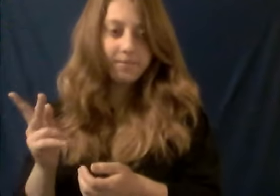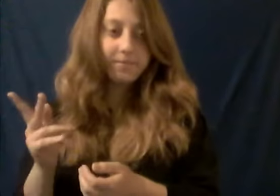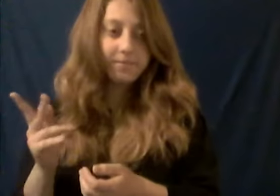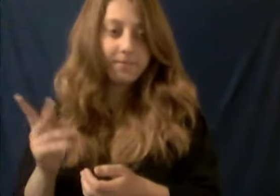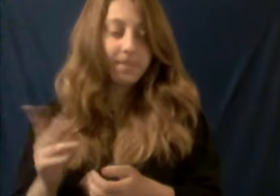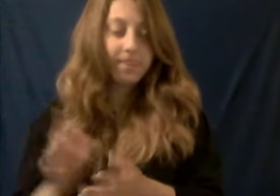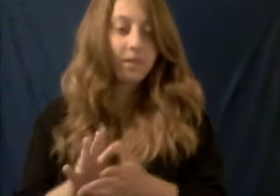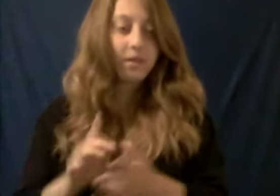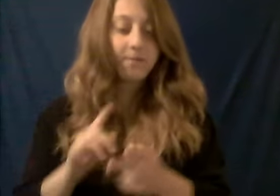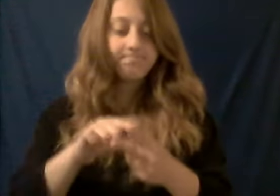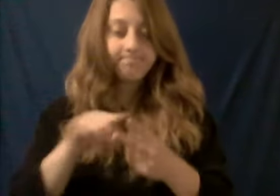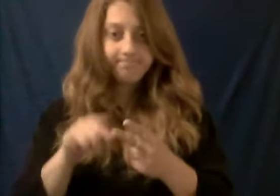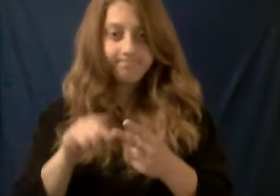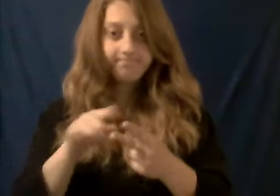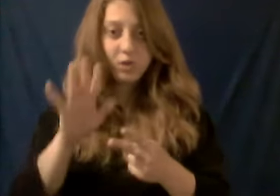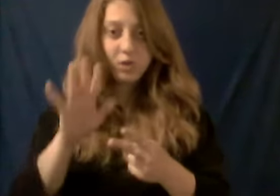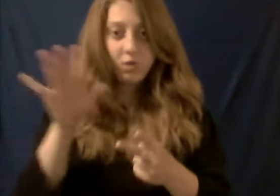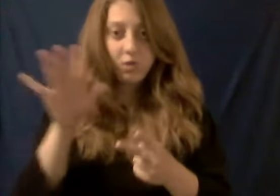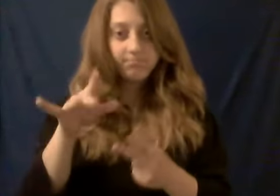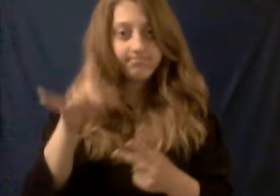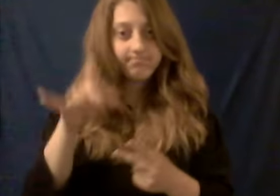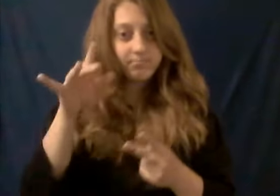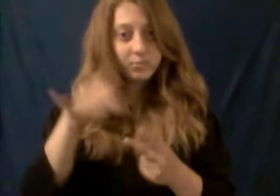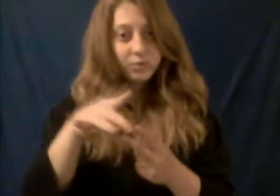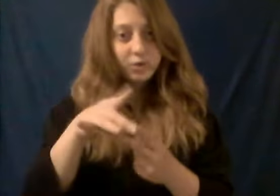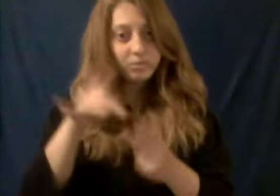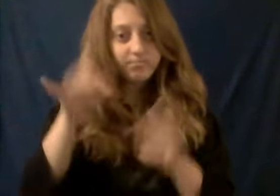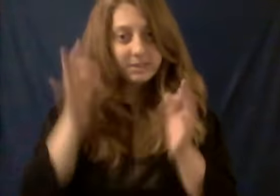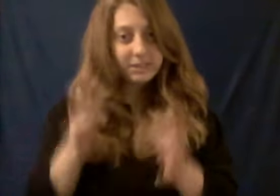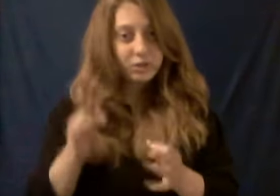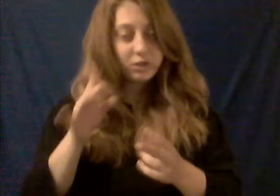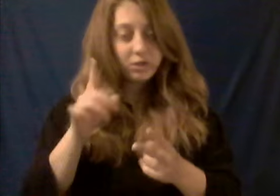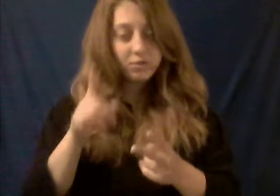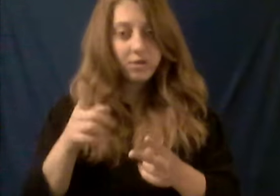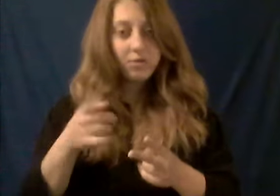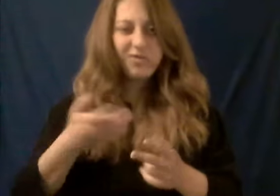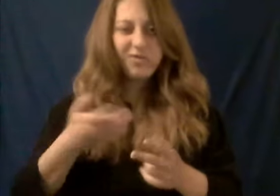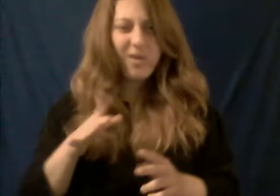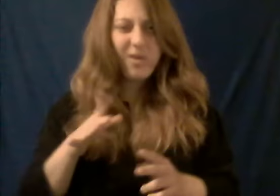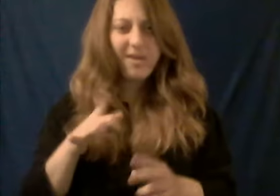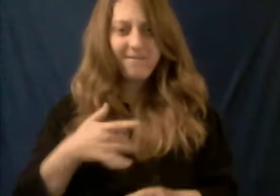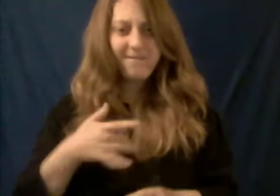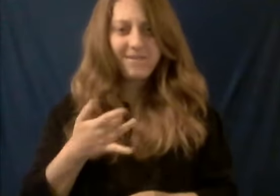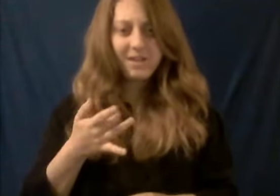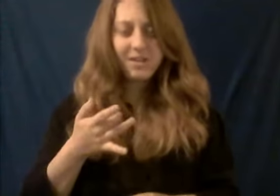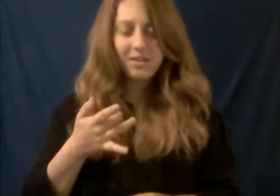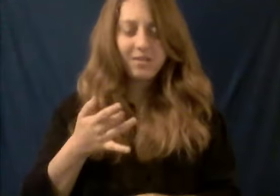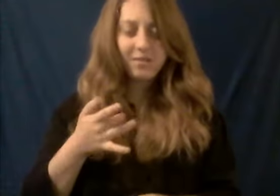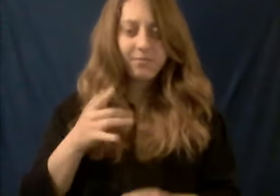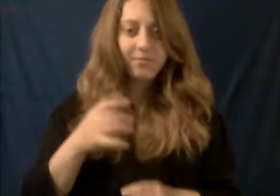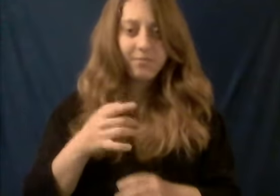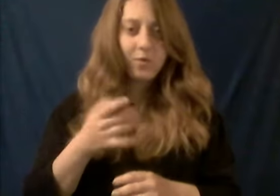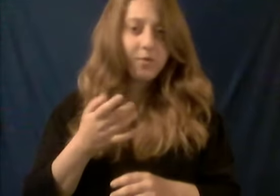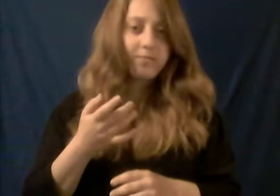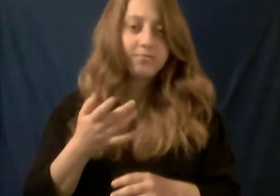pocket. It's your choice. So we don't want you to feel like you can't buy that food, but you are allowed a certain amount